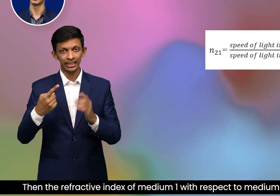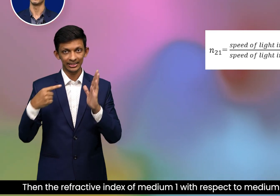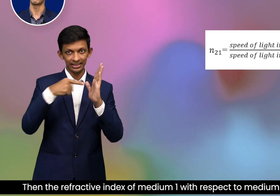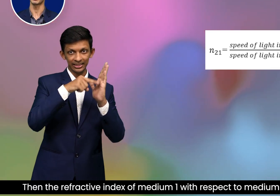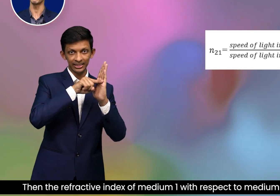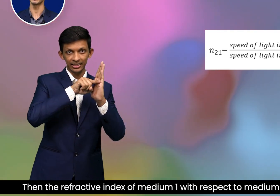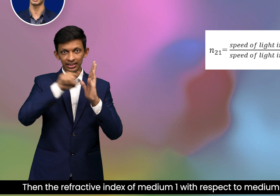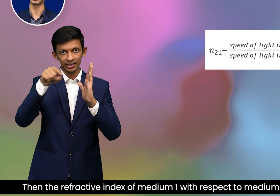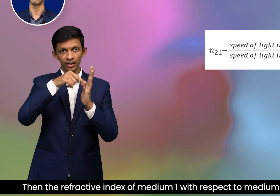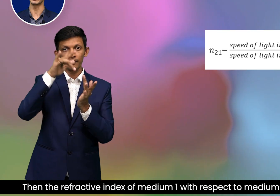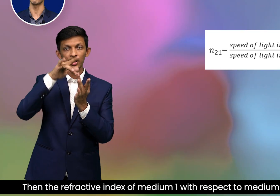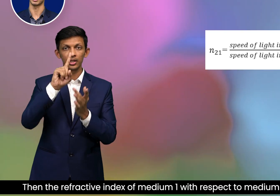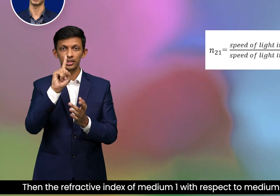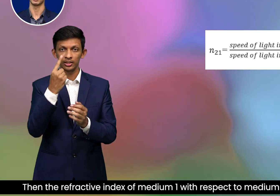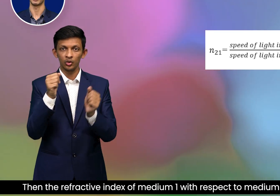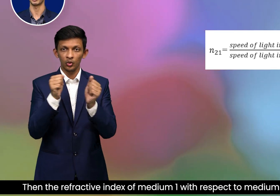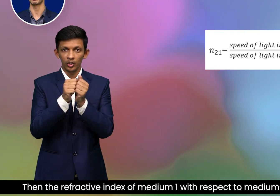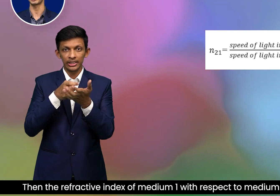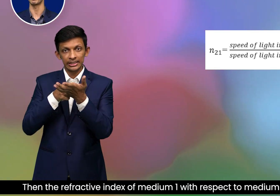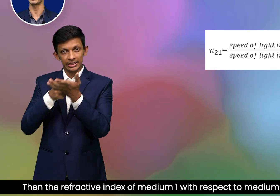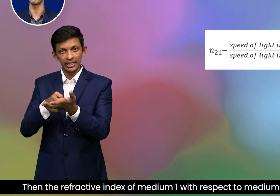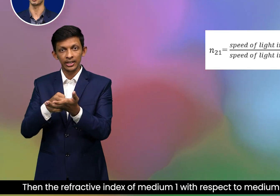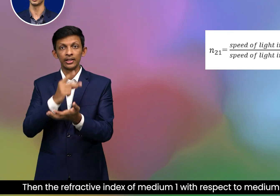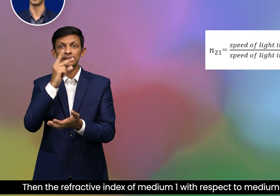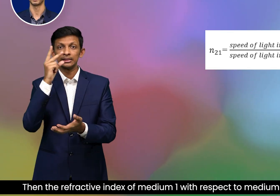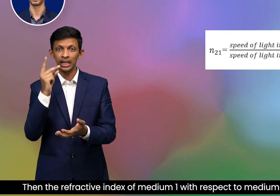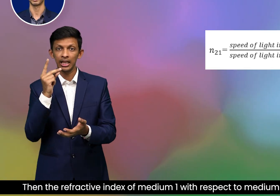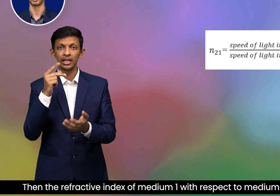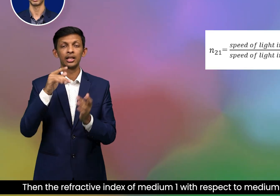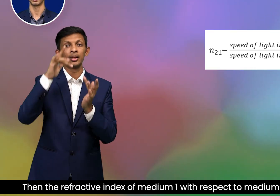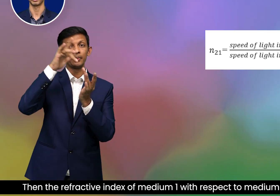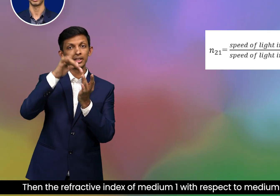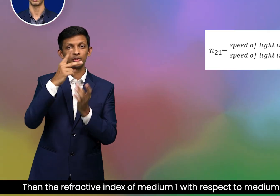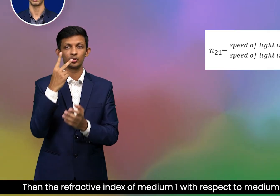Then, refractive index of medium 1 with respect to medium 2